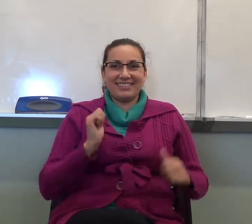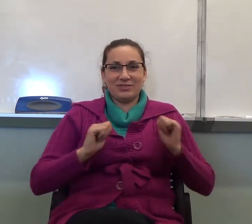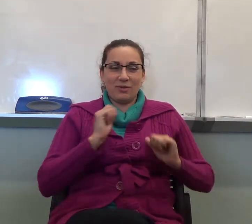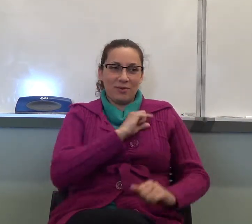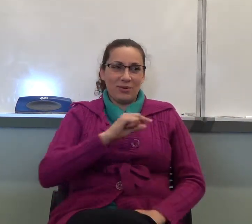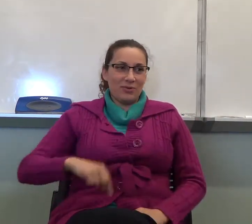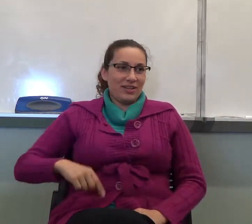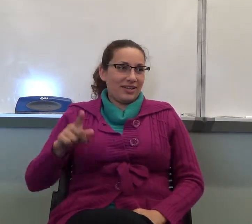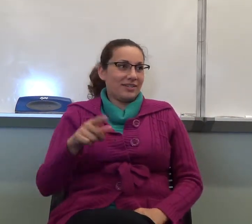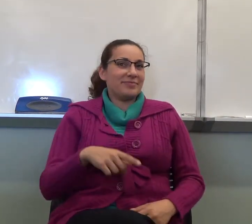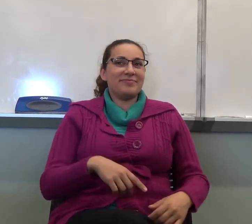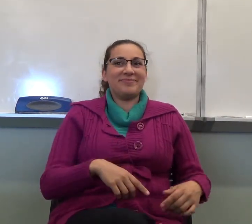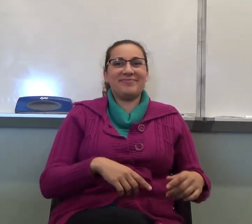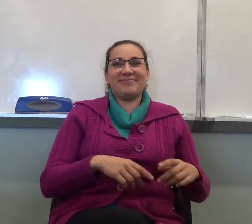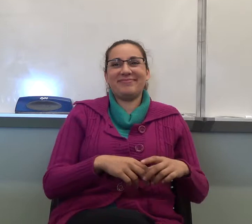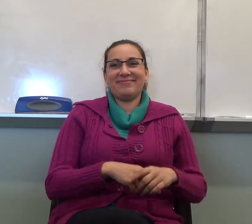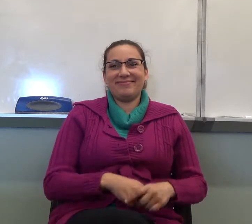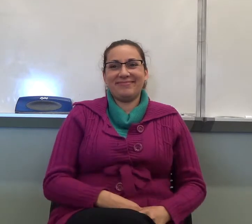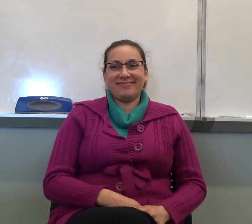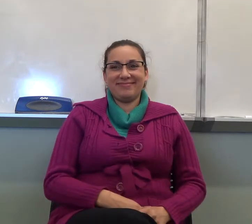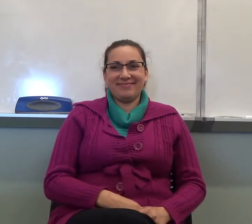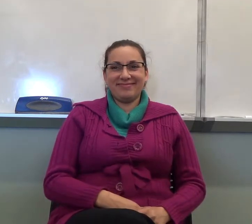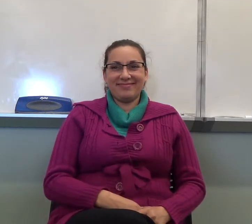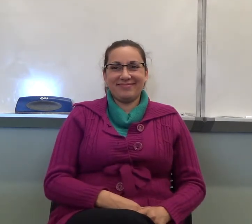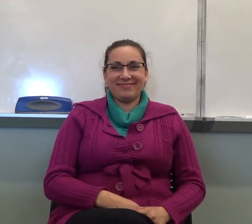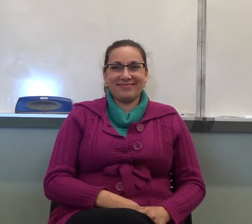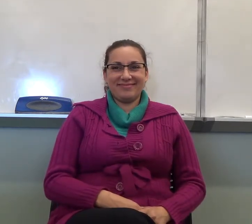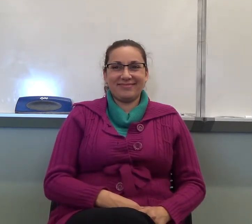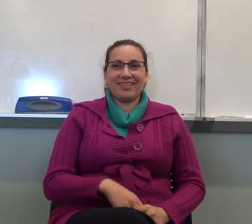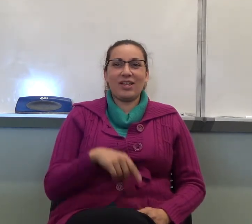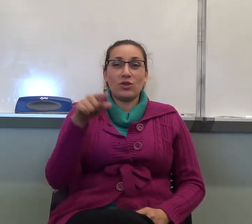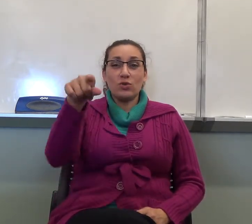-5 is less. You have to think, don't you? Yeah.